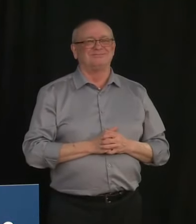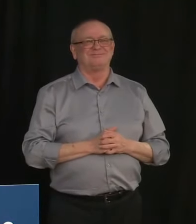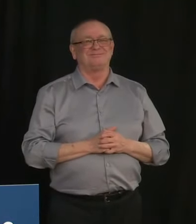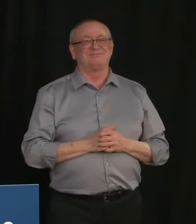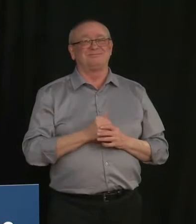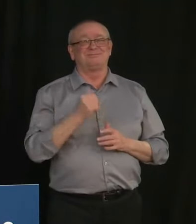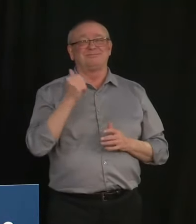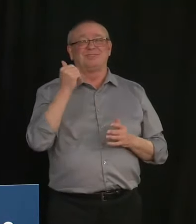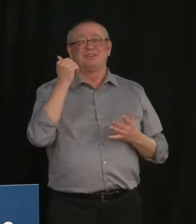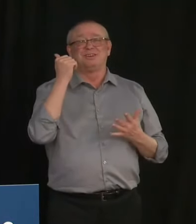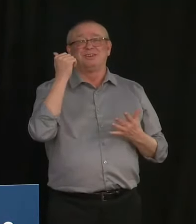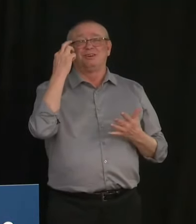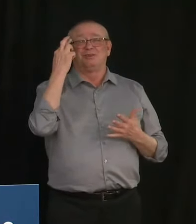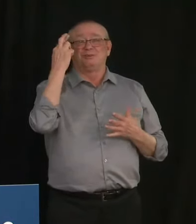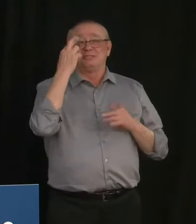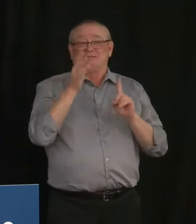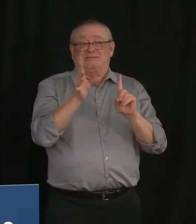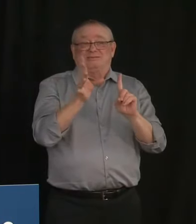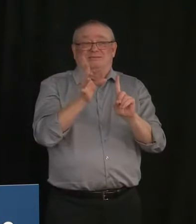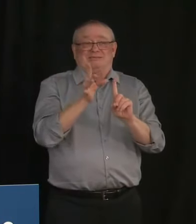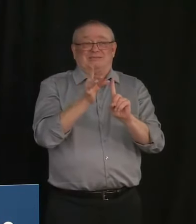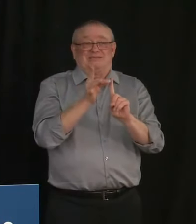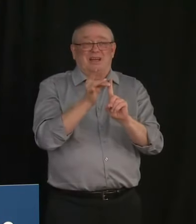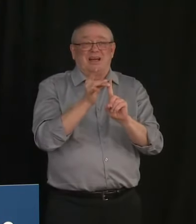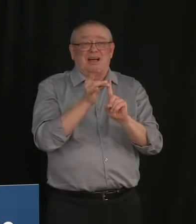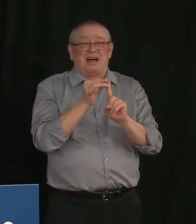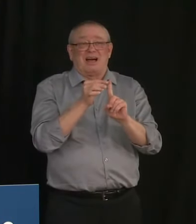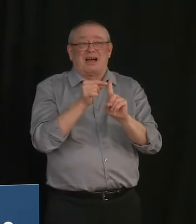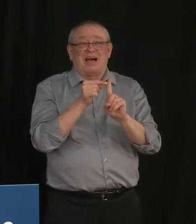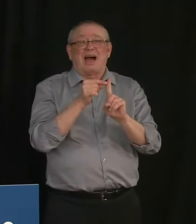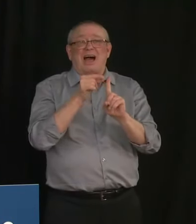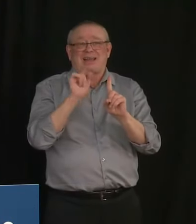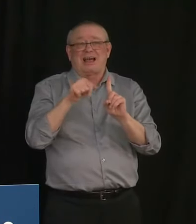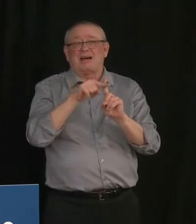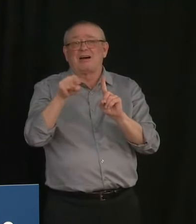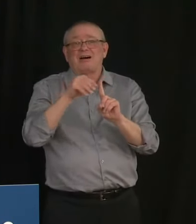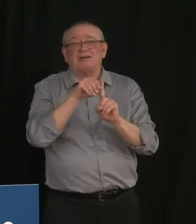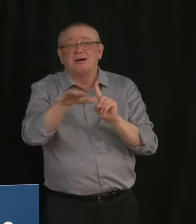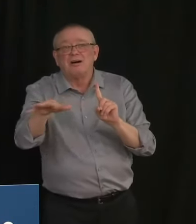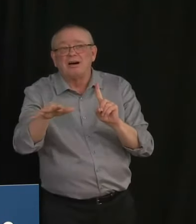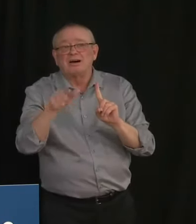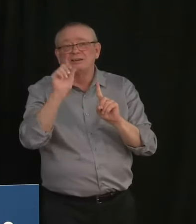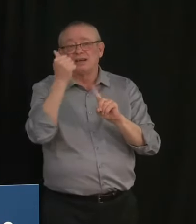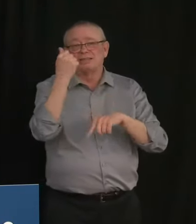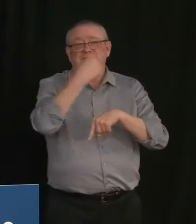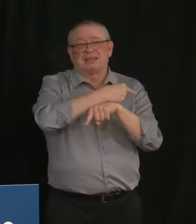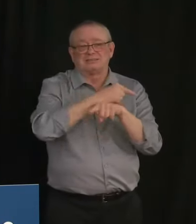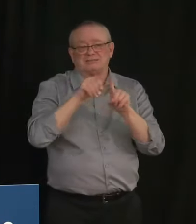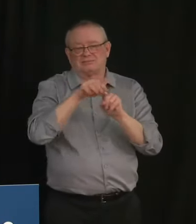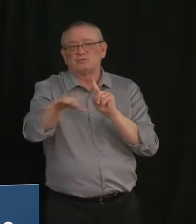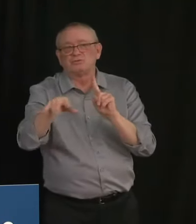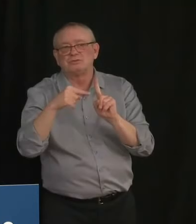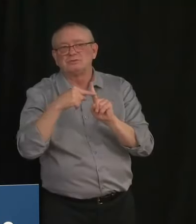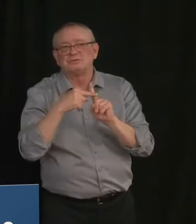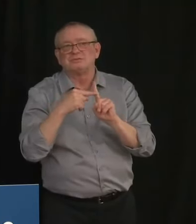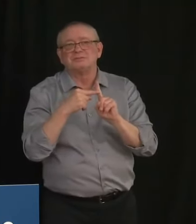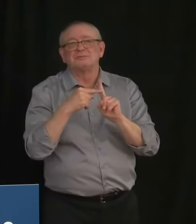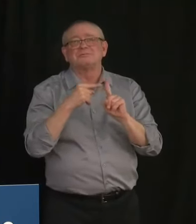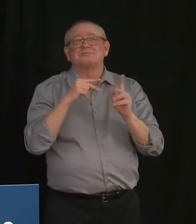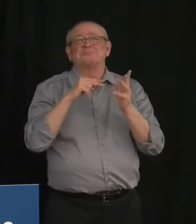of their symptoms, then those household members, again, could potentially be exposed at any point in that time and would need to quarantine for 14